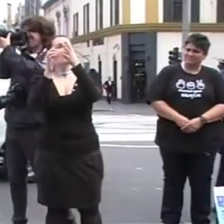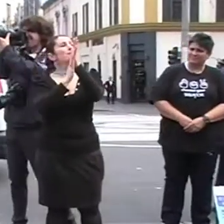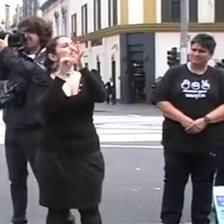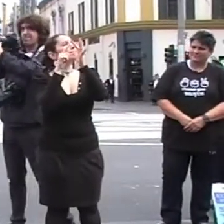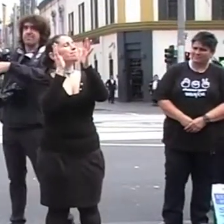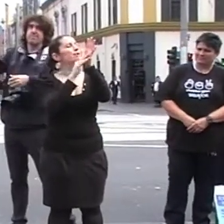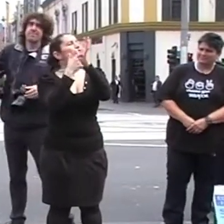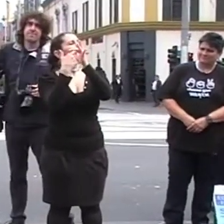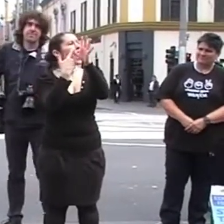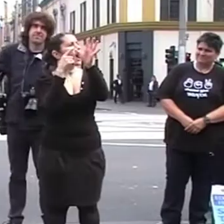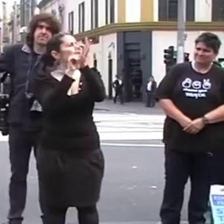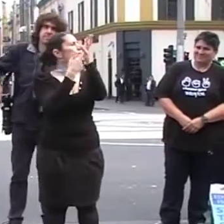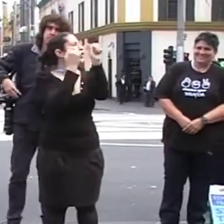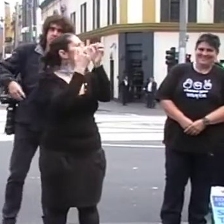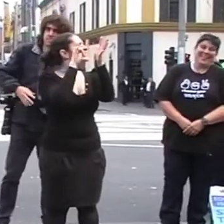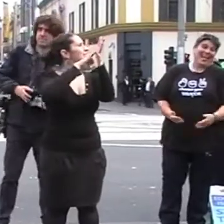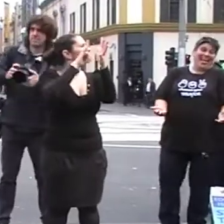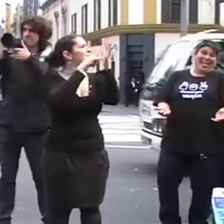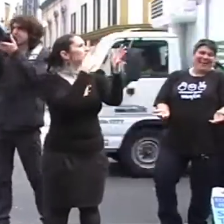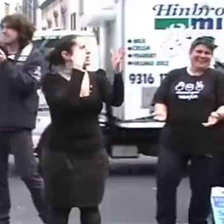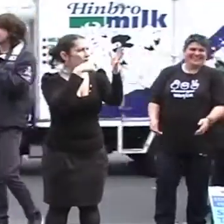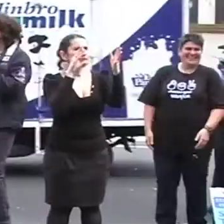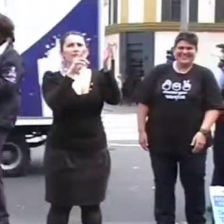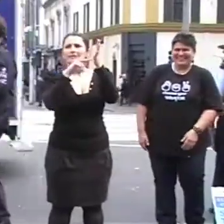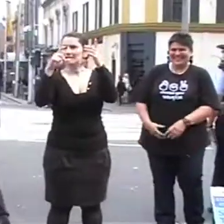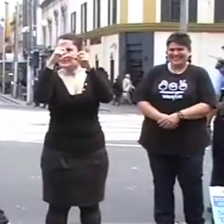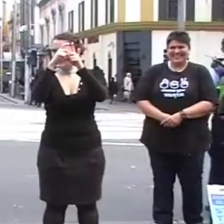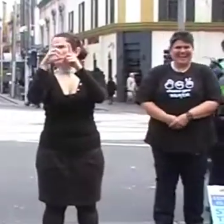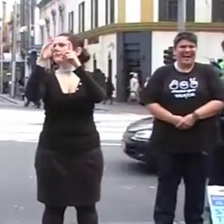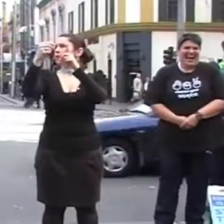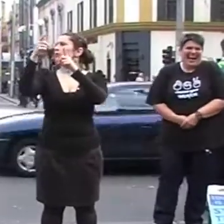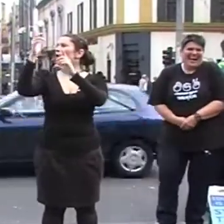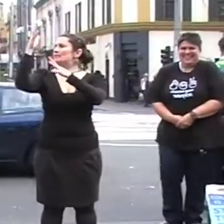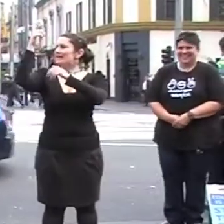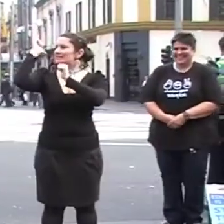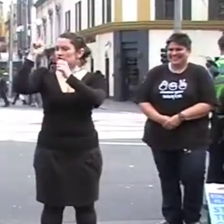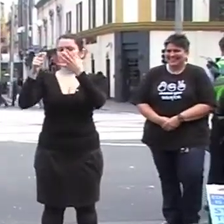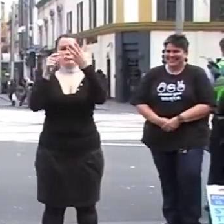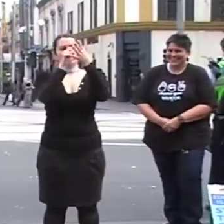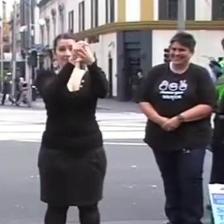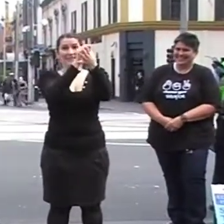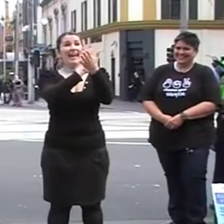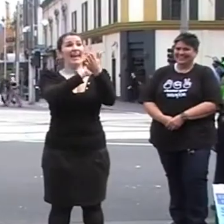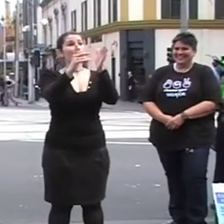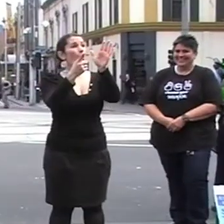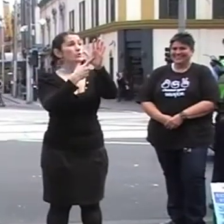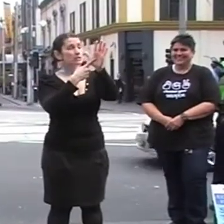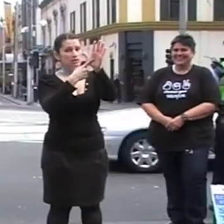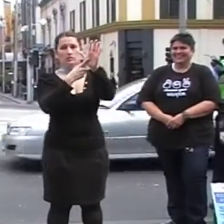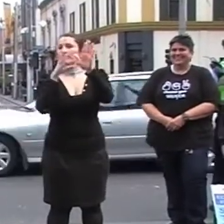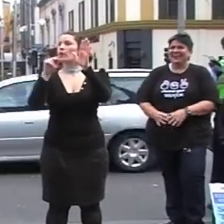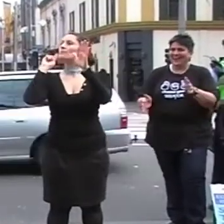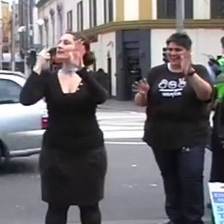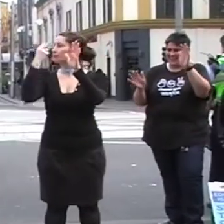Auslan Teachers Association of Victoria. Heather Lawson from the Deaf Blind Advocacy Group. And